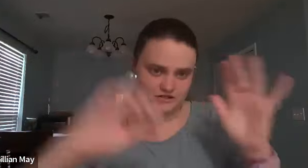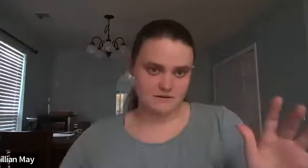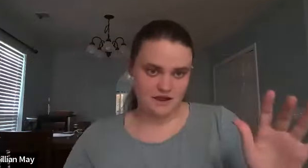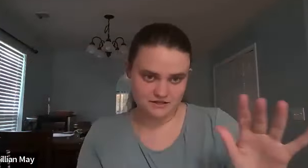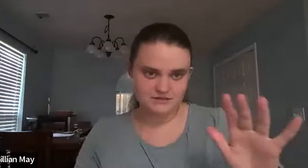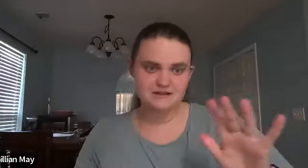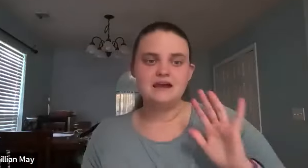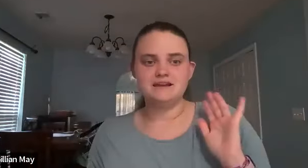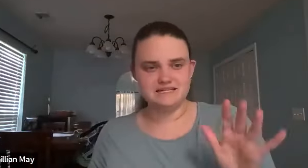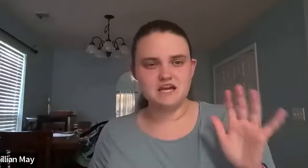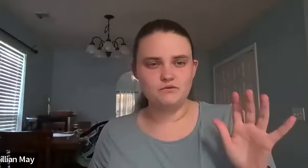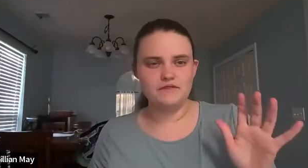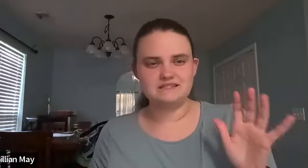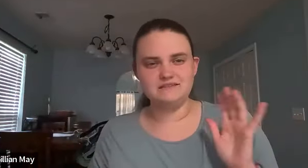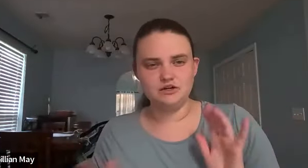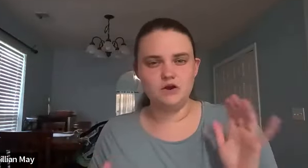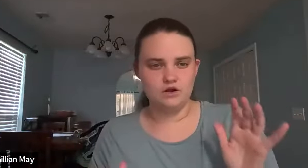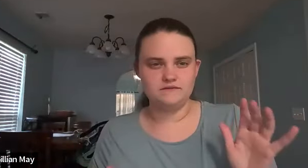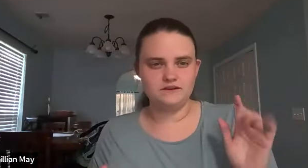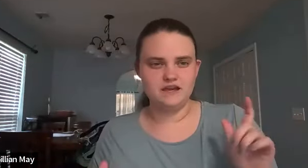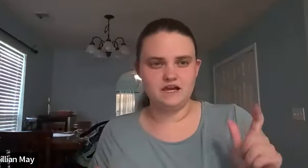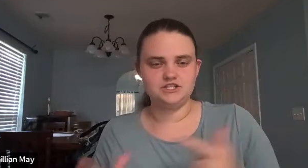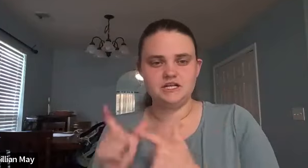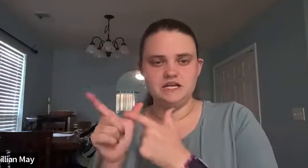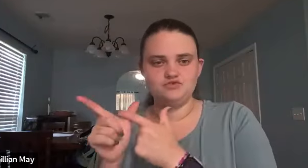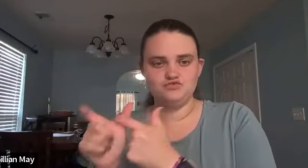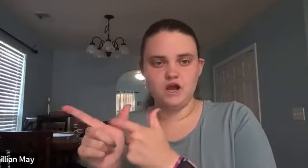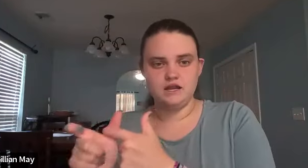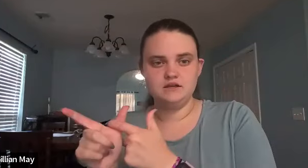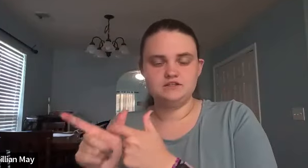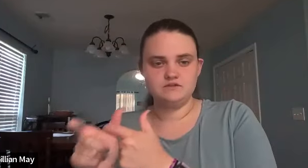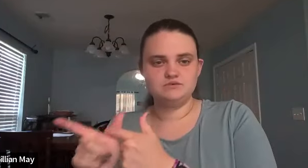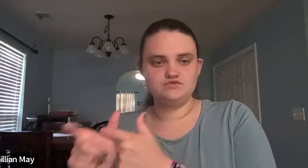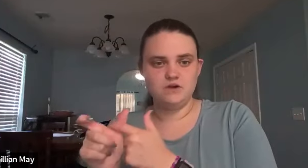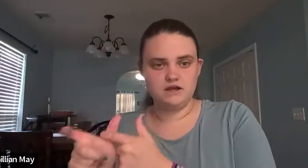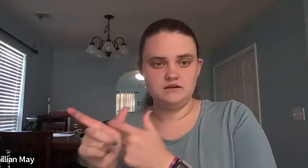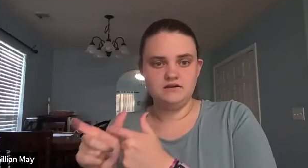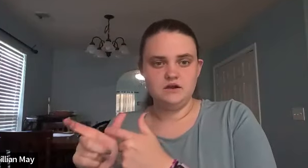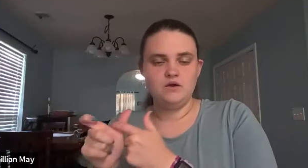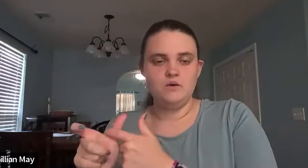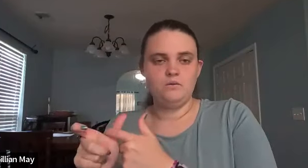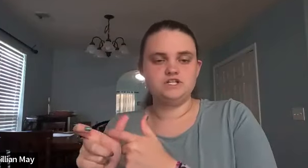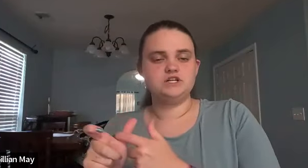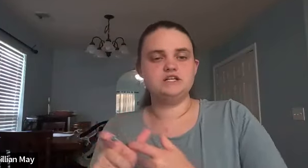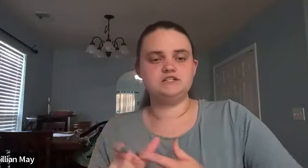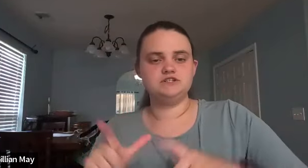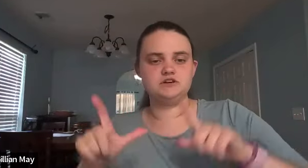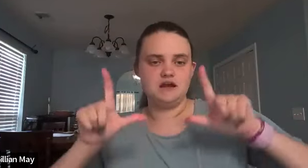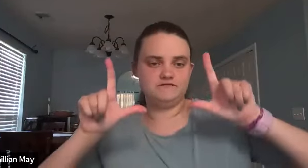describe how to do it, because it is kind of one that's a little bit awkward if you can't catch it, and it's run. So this one's run. What you're going to do is you're going to have